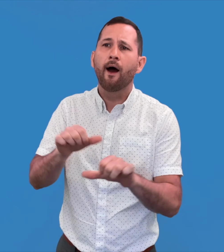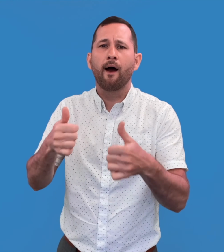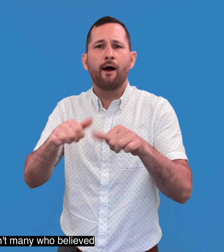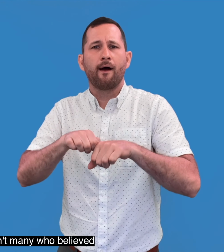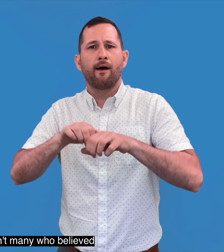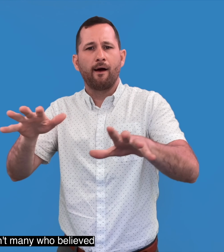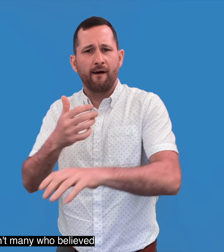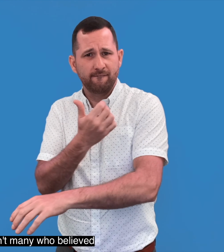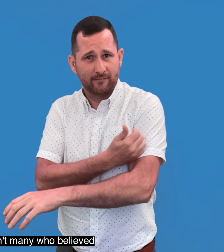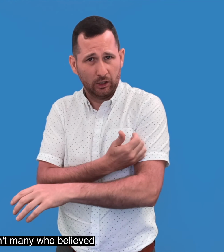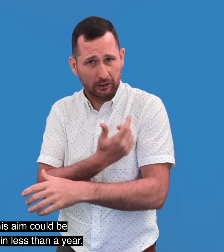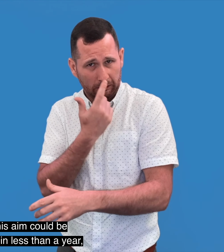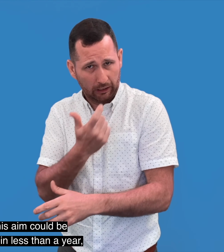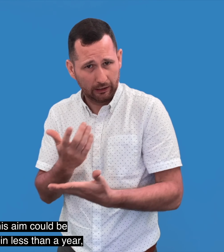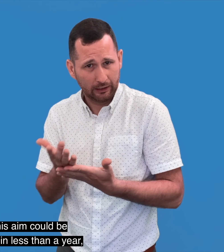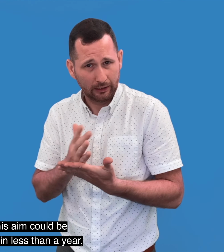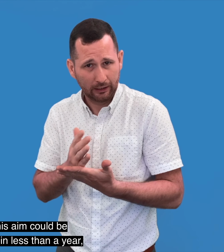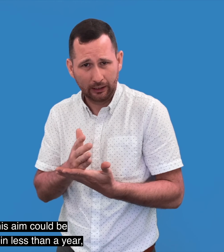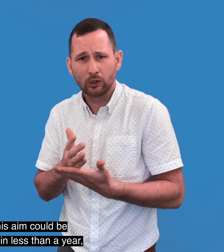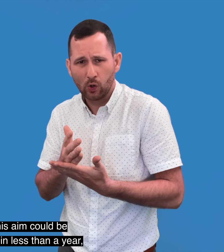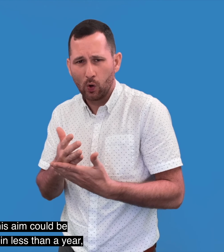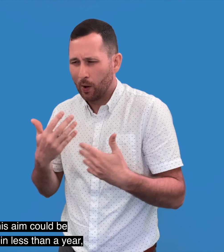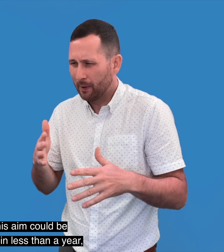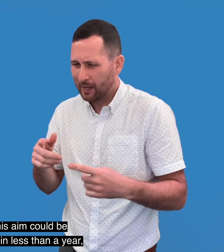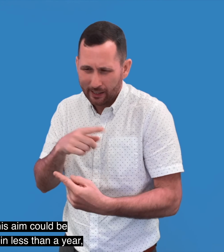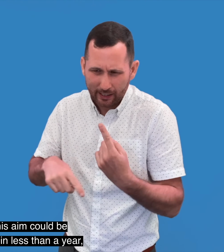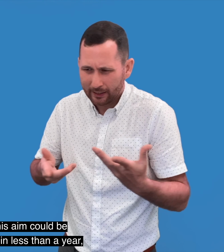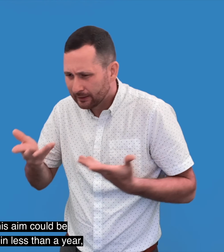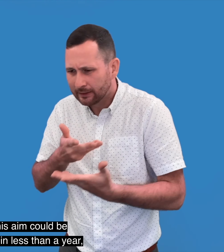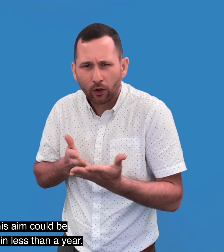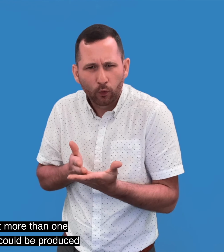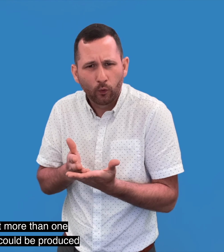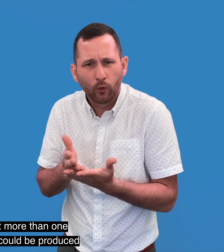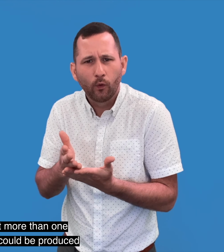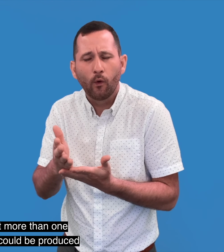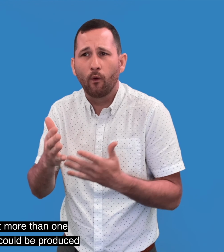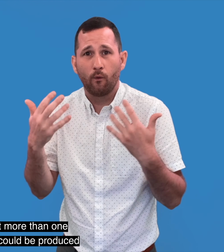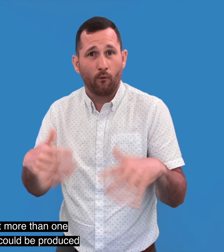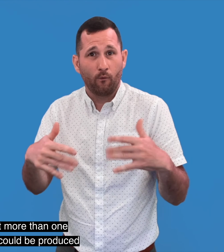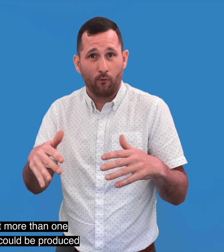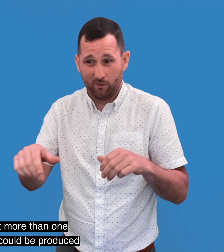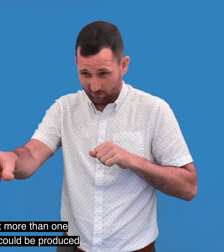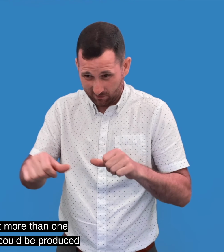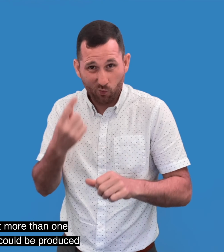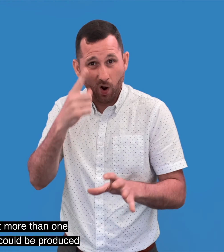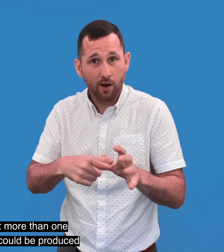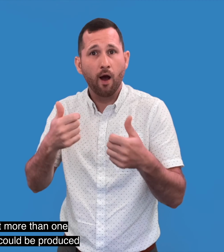There weren't many who believed that this aim could be achieved in less than a year, or that more than one vaccine could be produced in